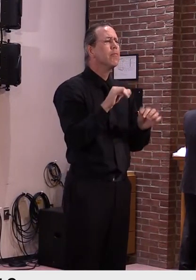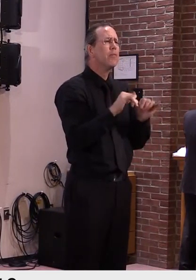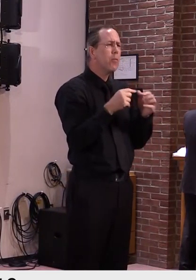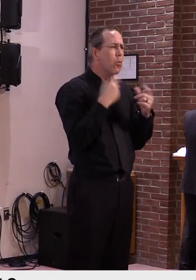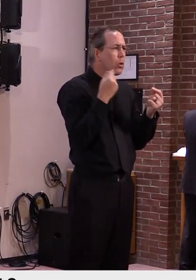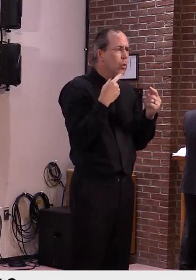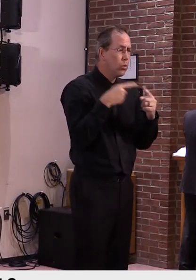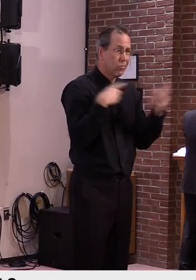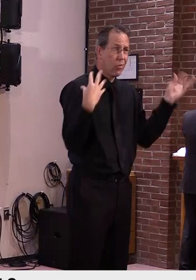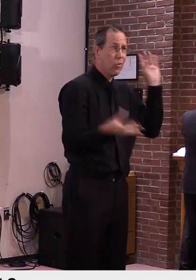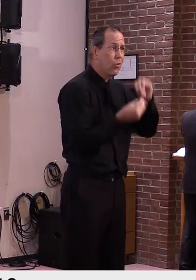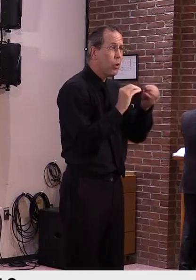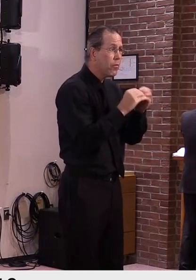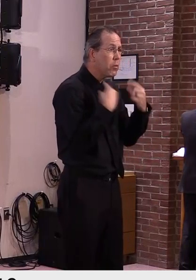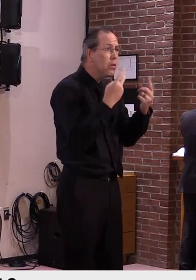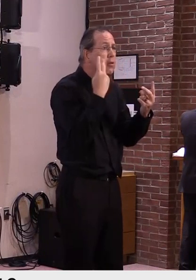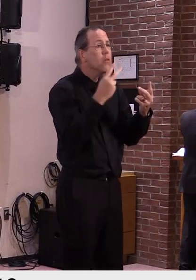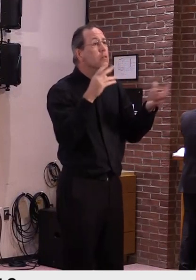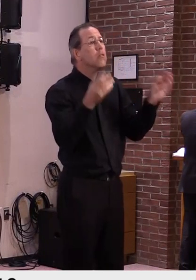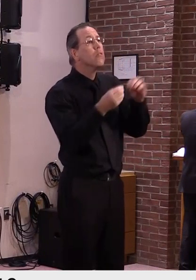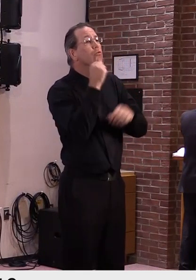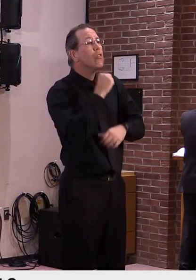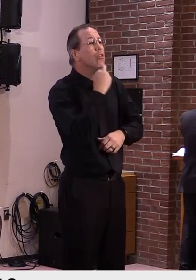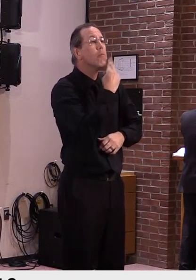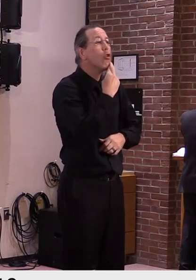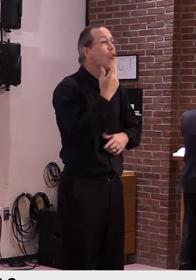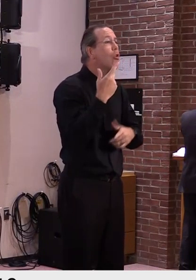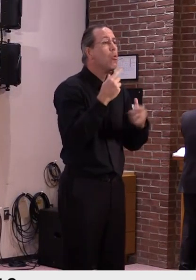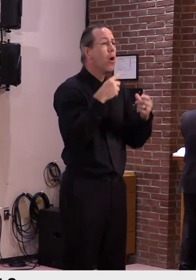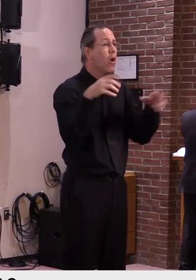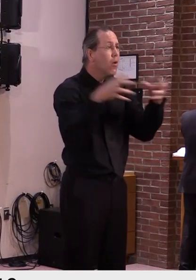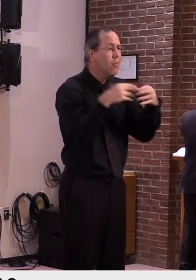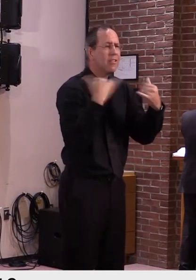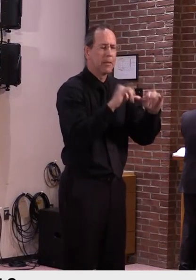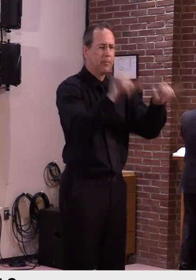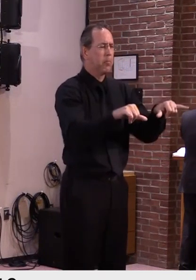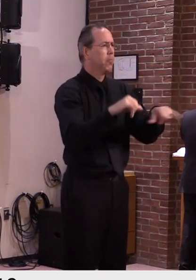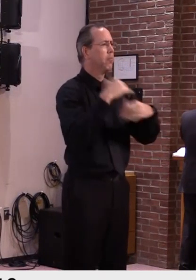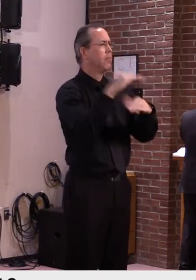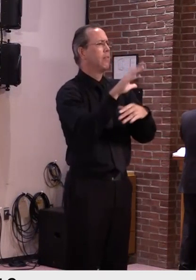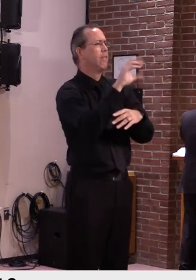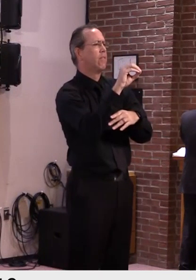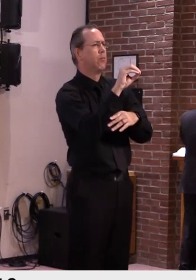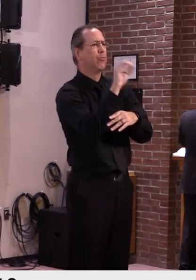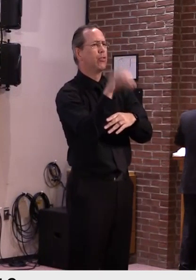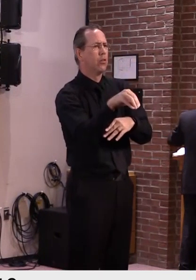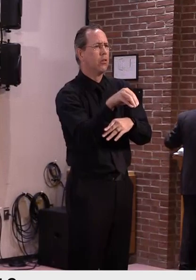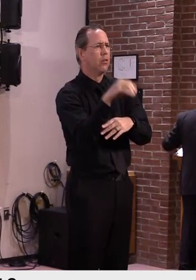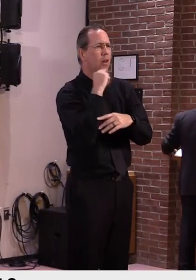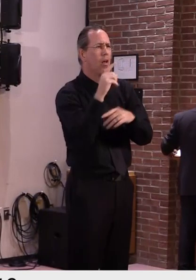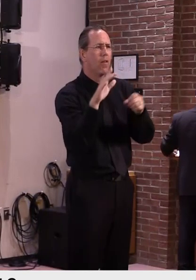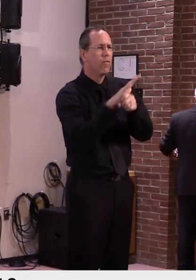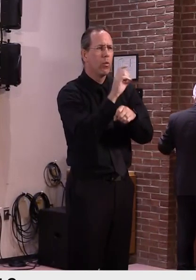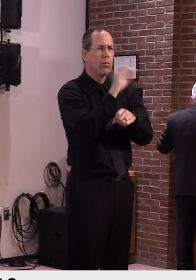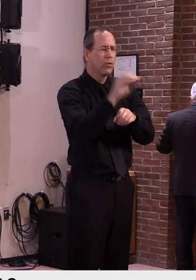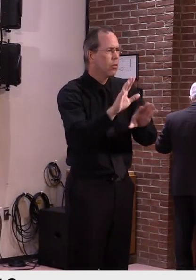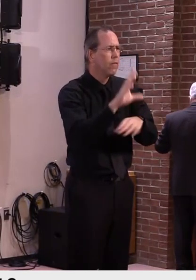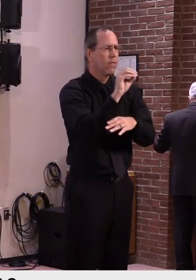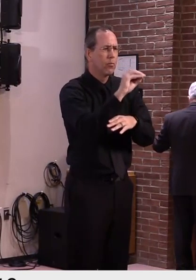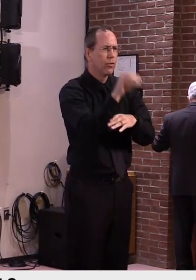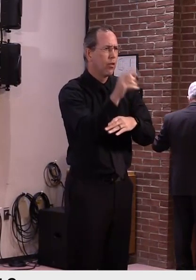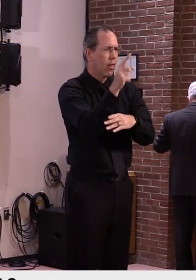gathering areas like dining or event space. I also want to be clear about the bar seating change, because I've